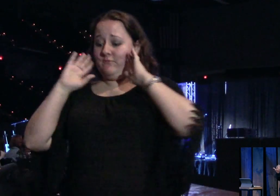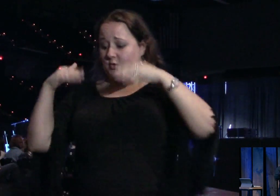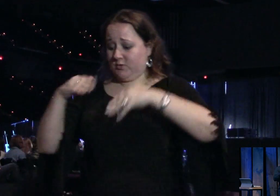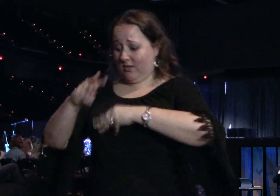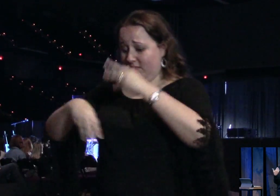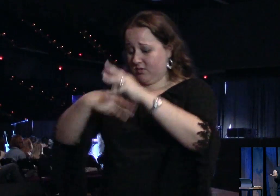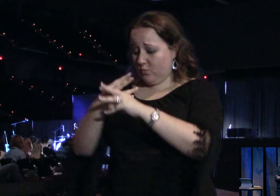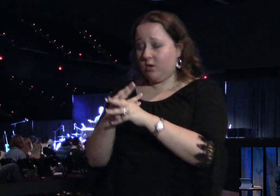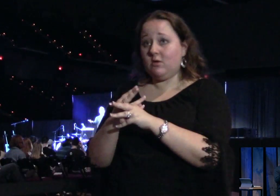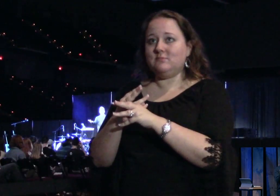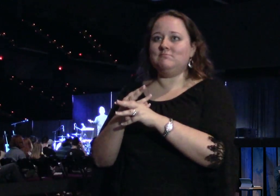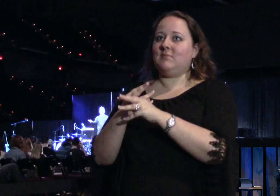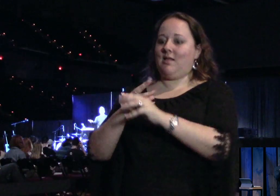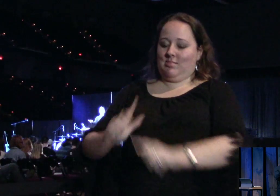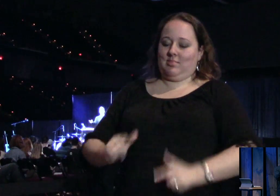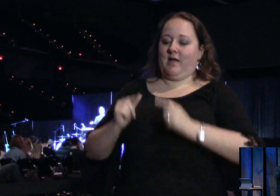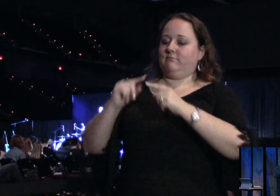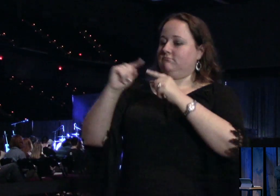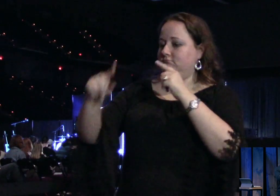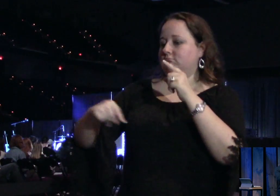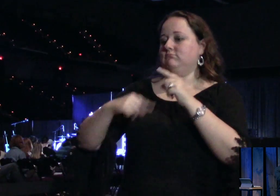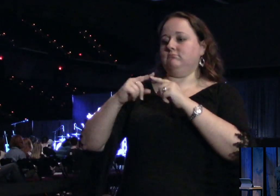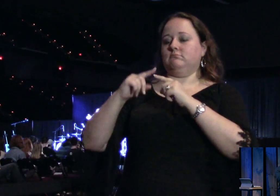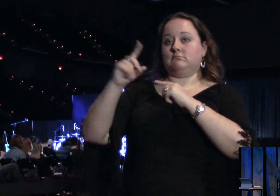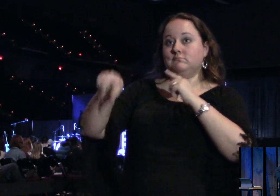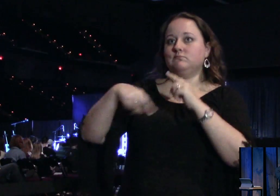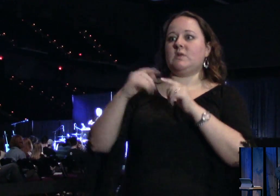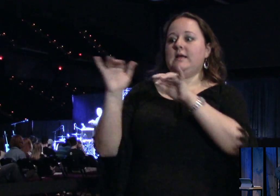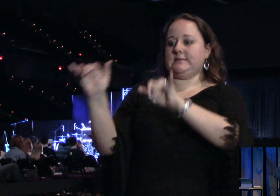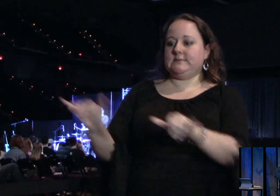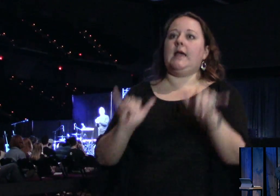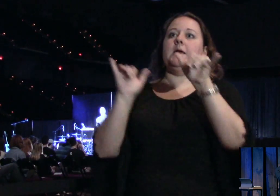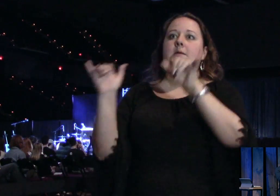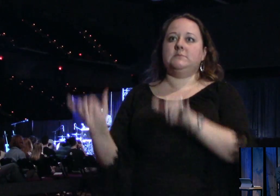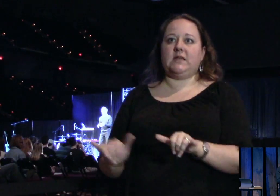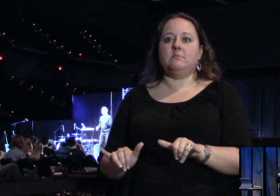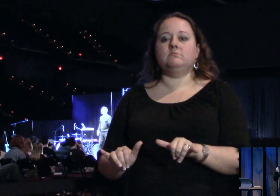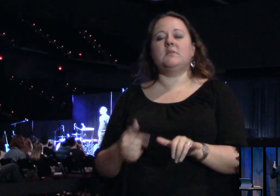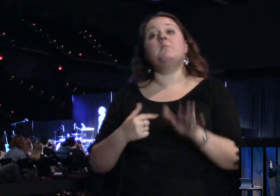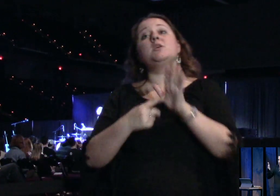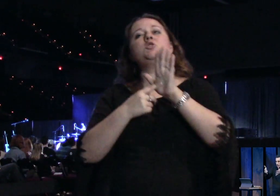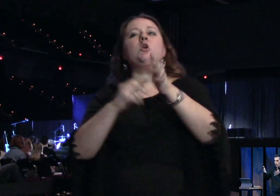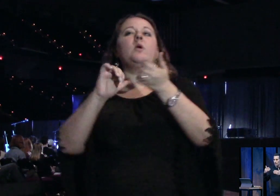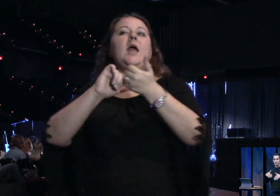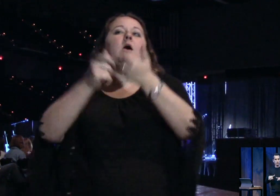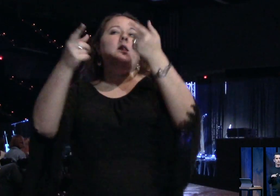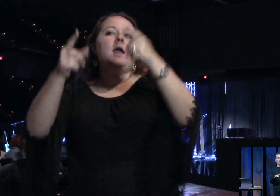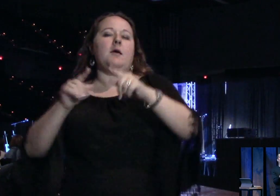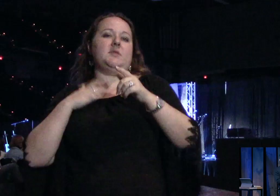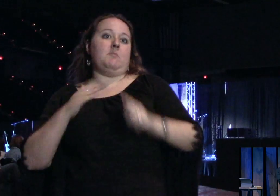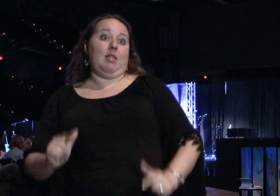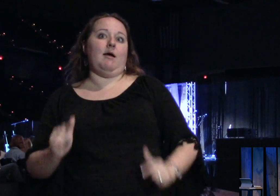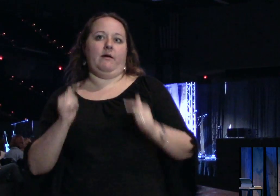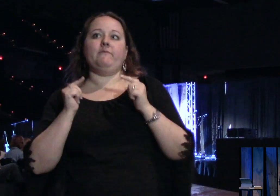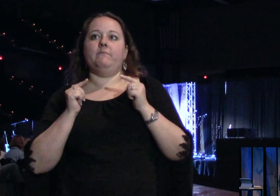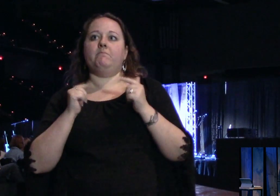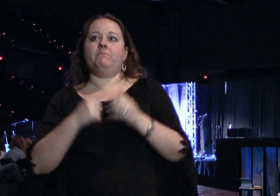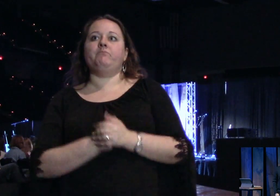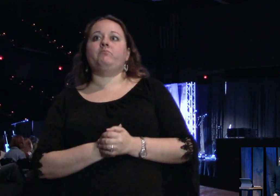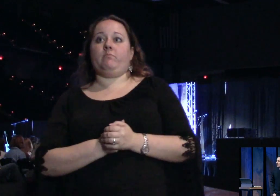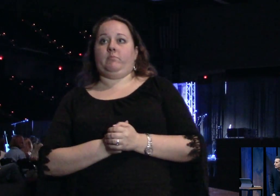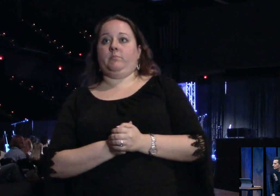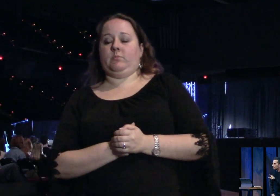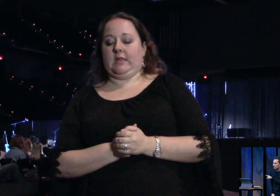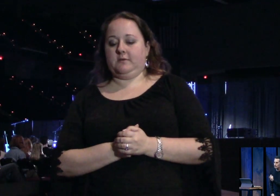your life is just cycling. Let me just show you how this plays out in our lives. I want you to